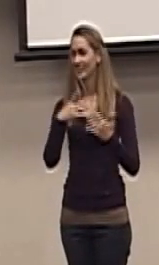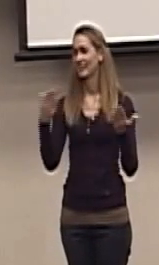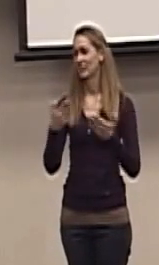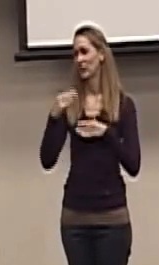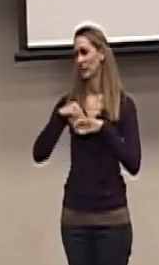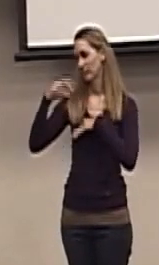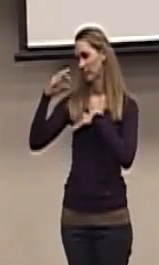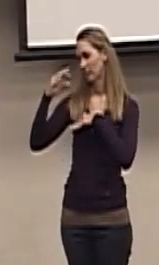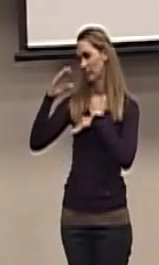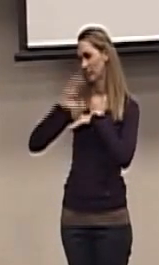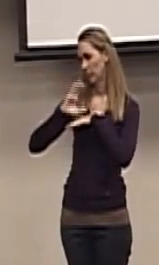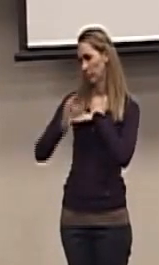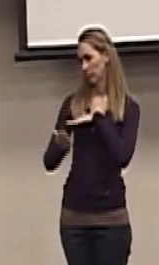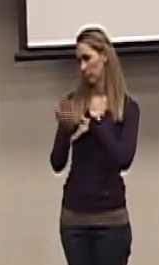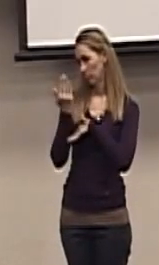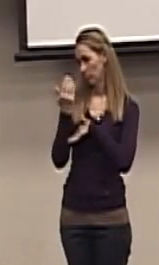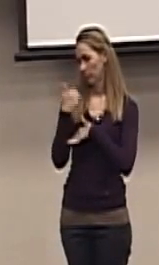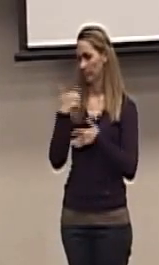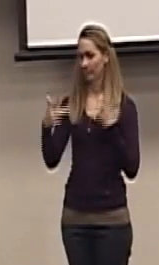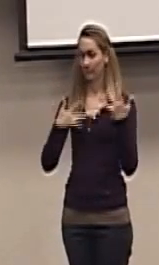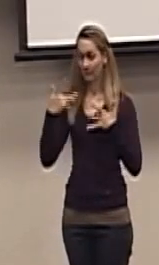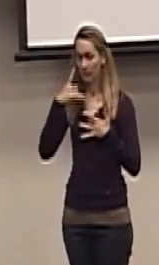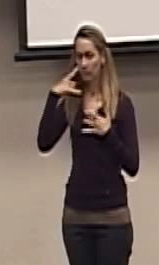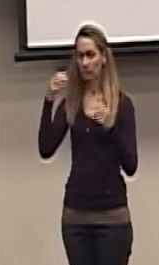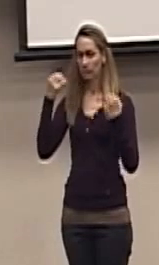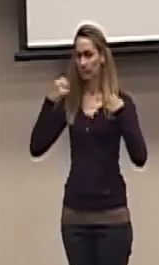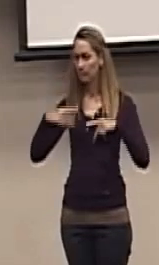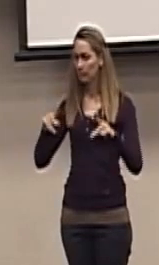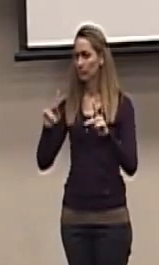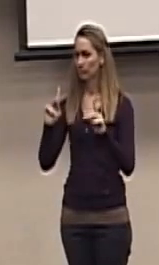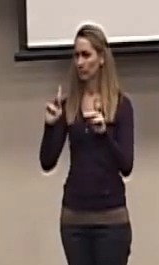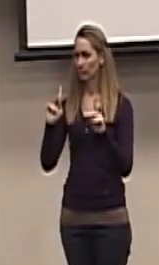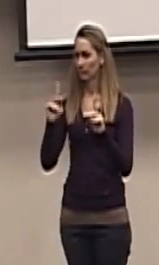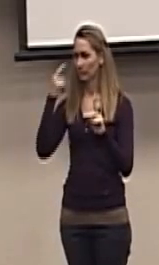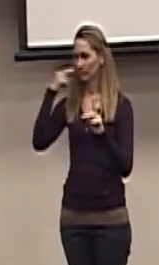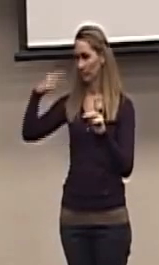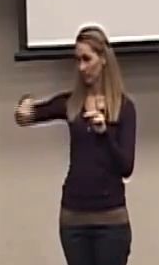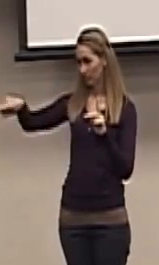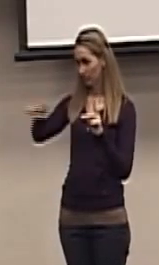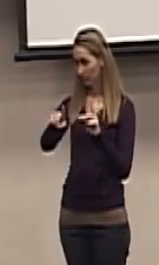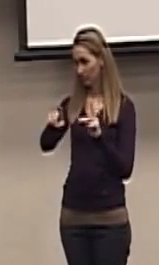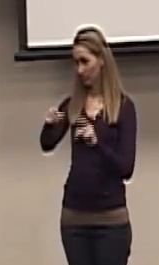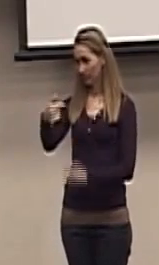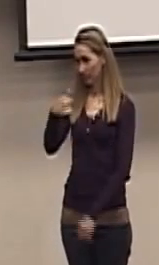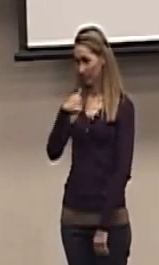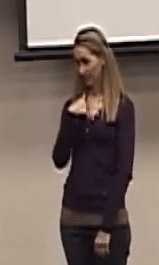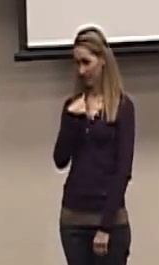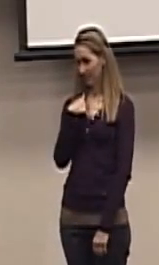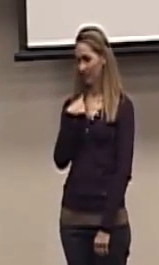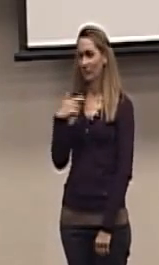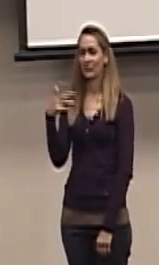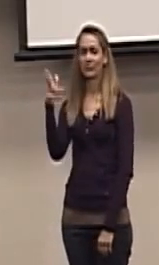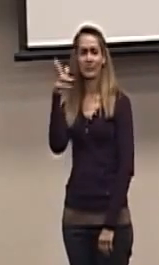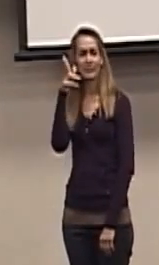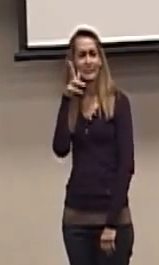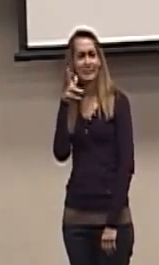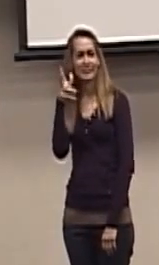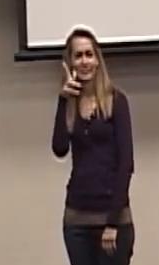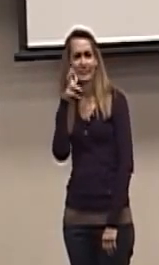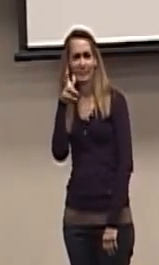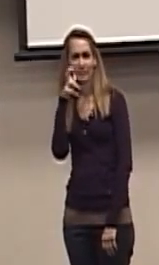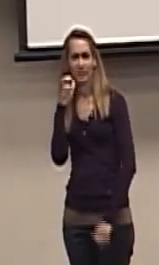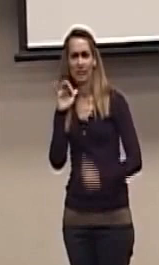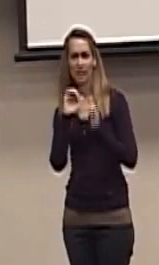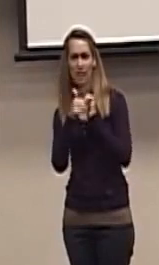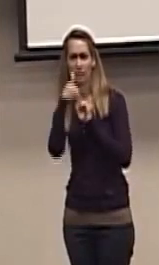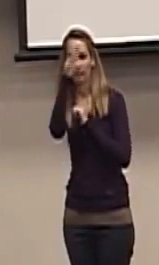chapel this morning, and I'm excited for the opportunity for you and I to hear the way that